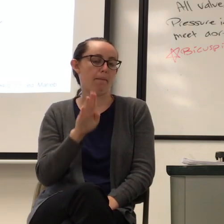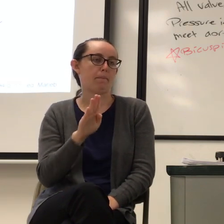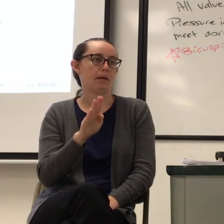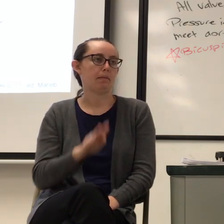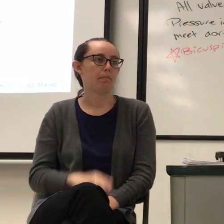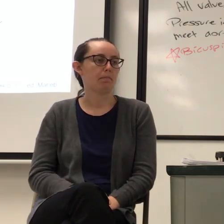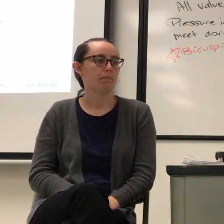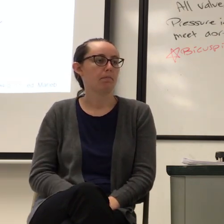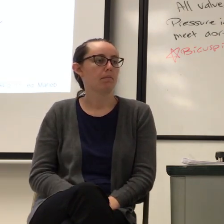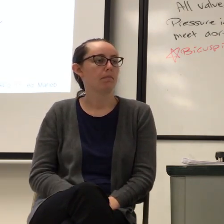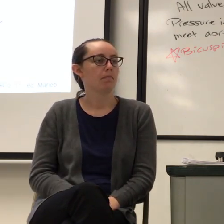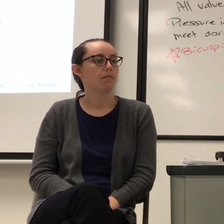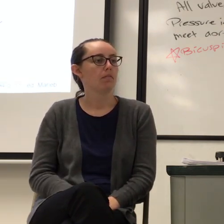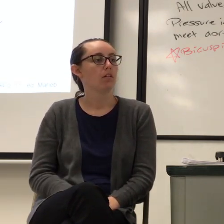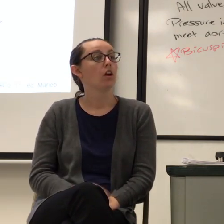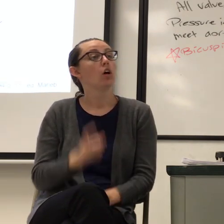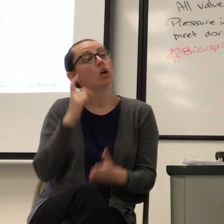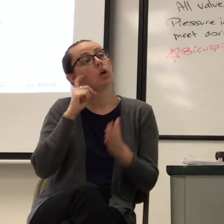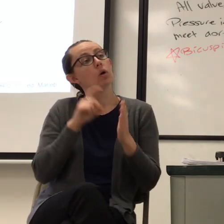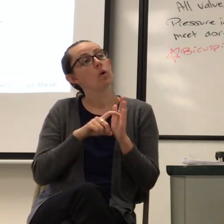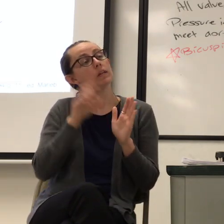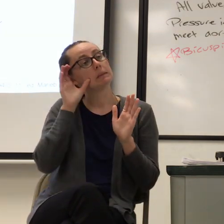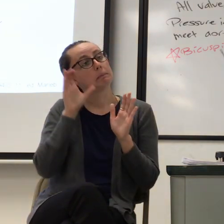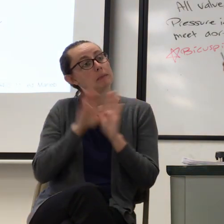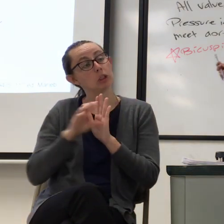So again, notice the pictures, how it shows that.